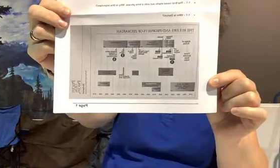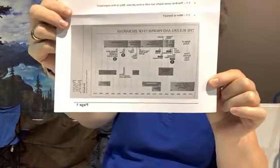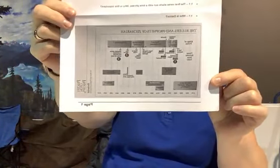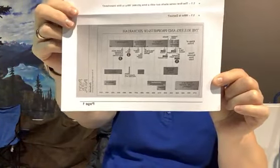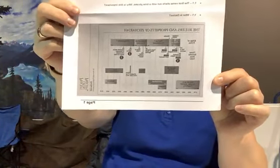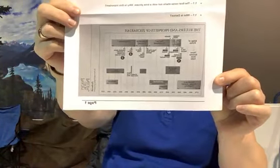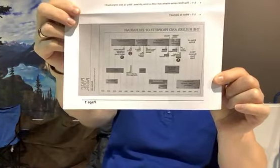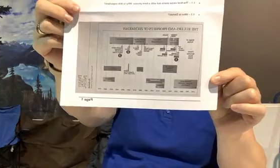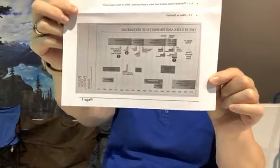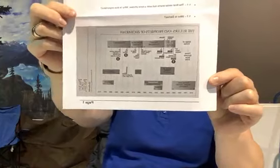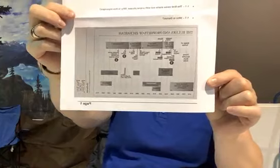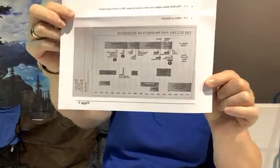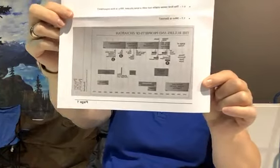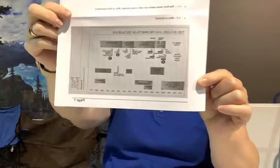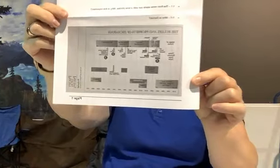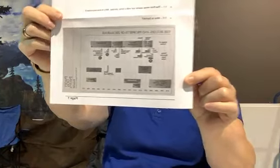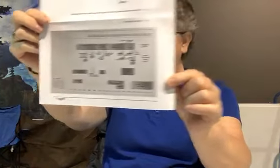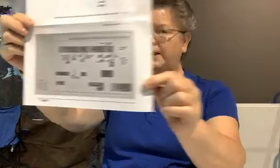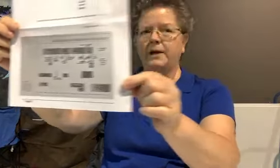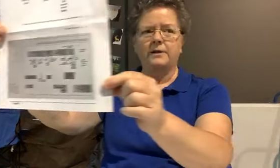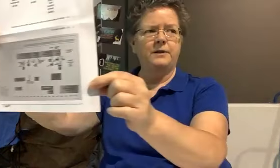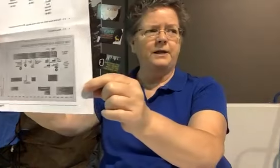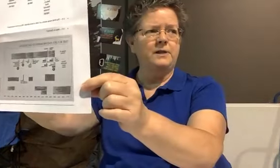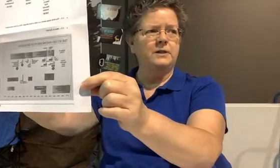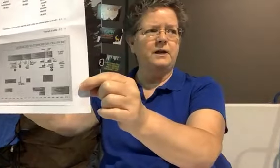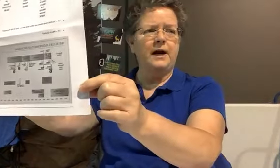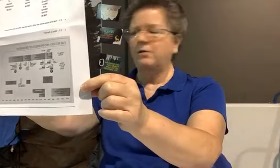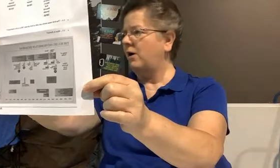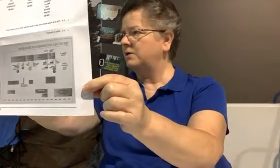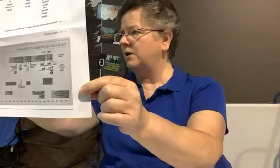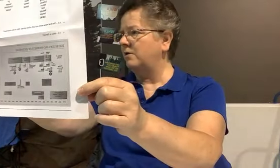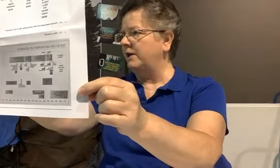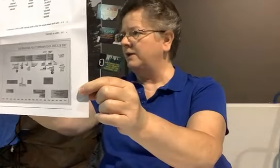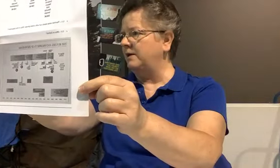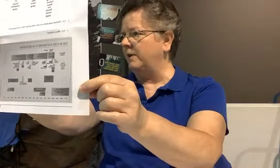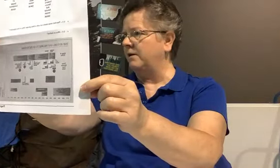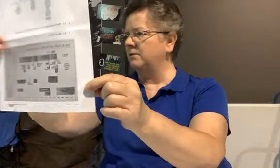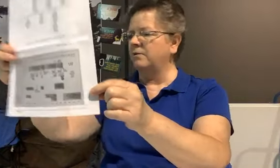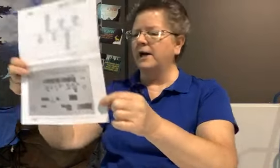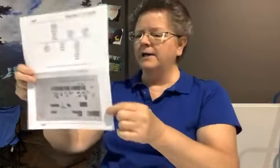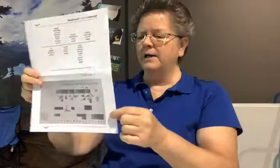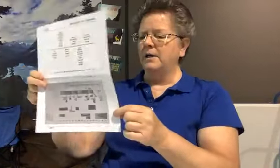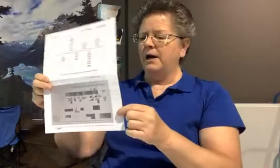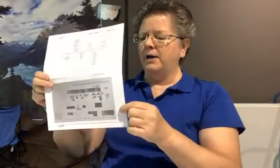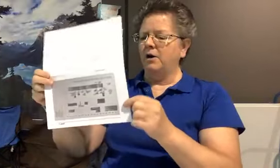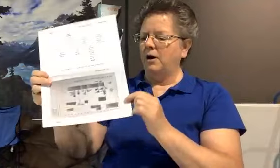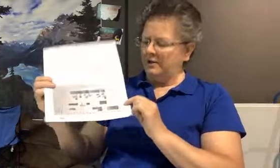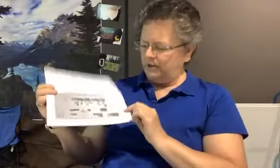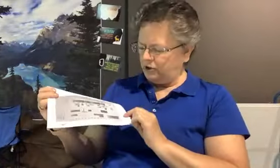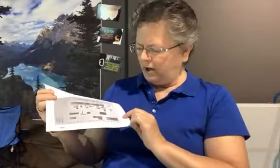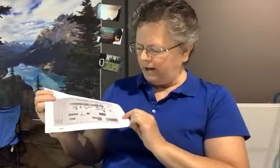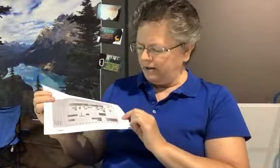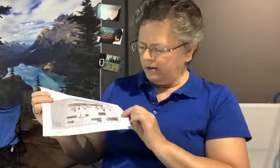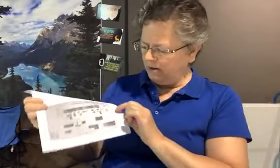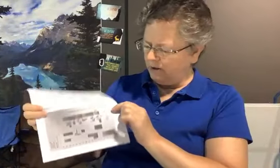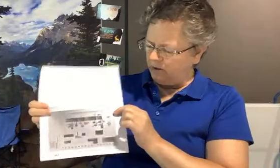it close. It's on Facebook, and I think I sent it out also in email, okay? And on this chart, you